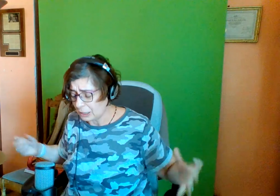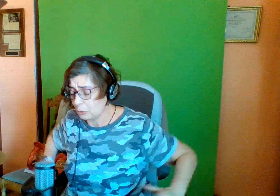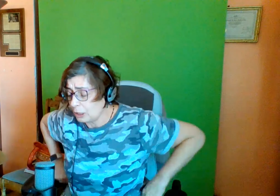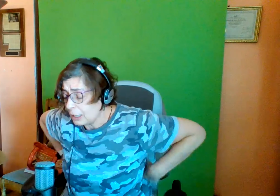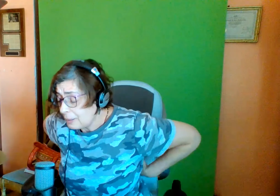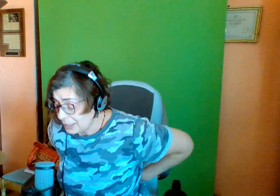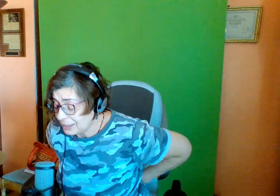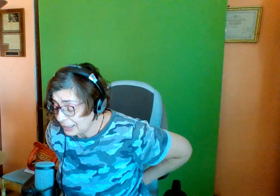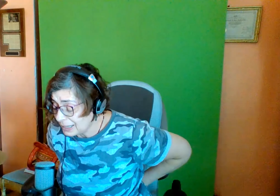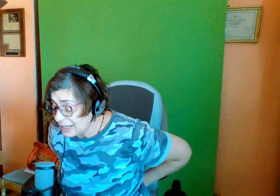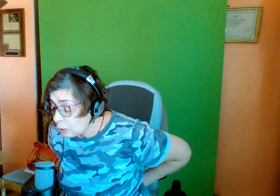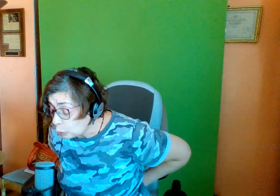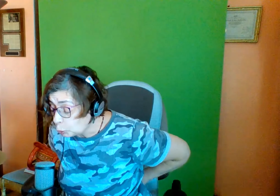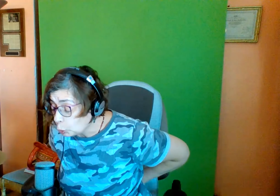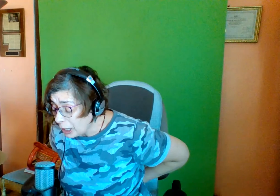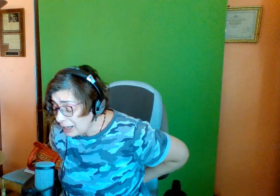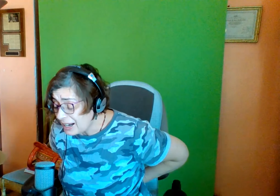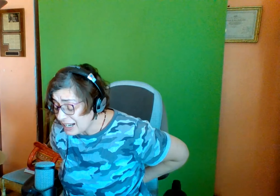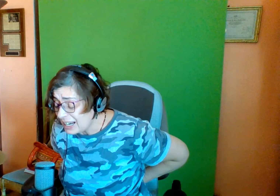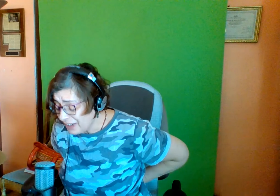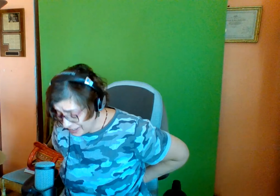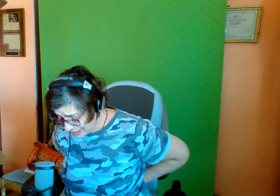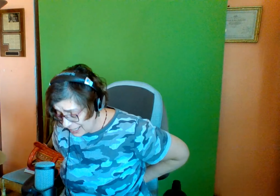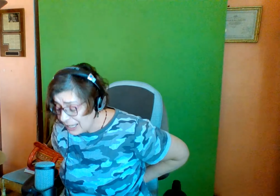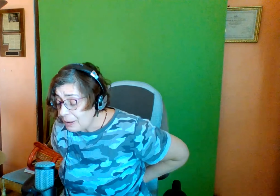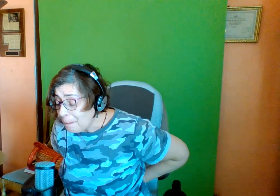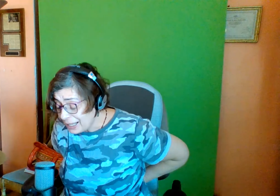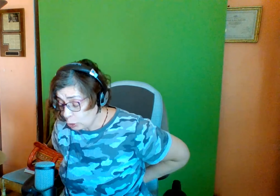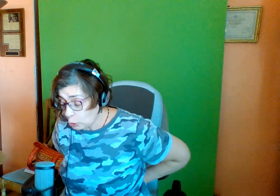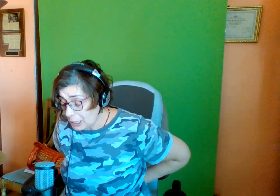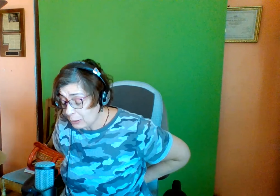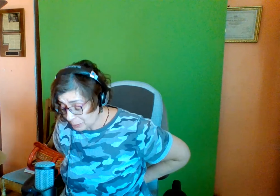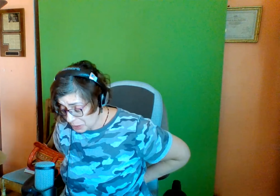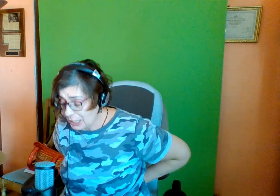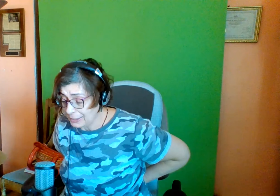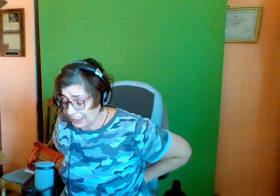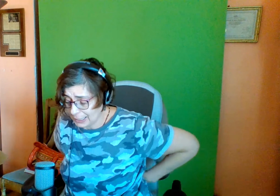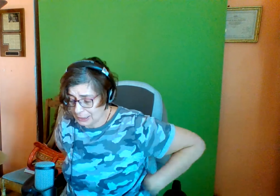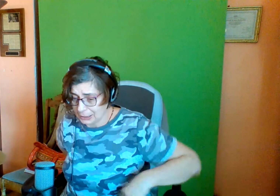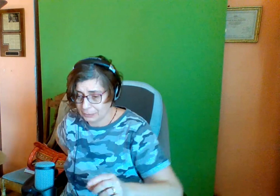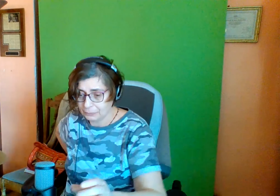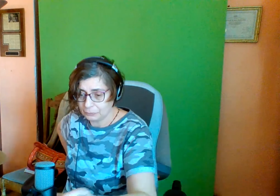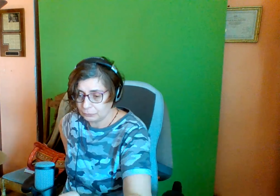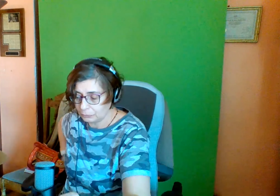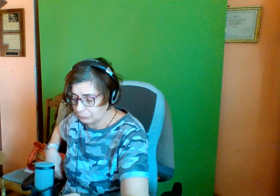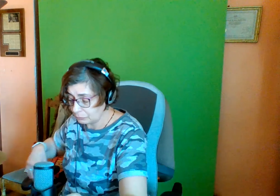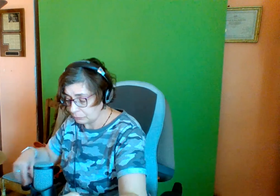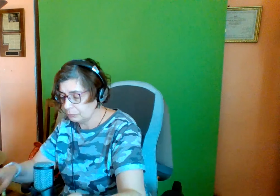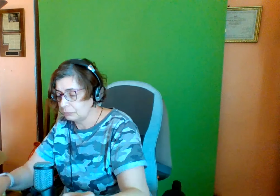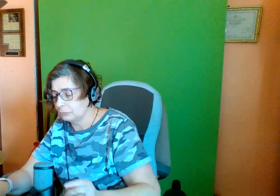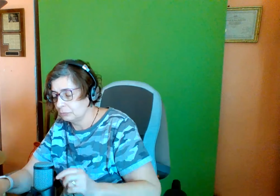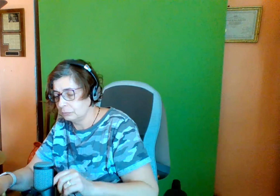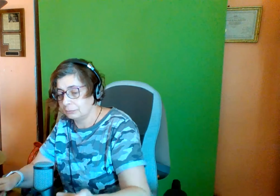de salud mental que sea cultural, relevante para toda la comunidad. Gracias.